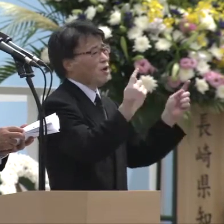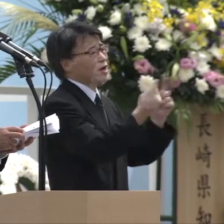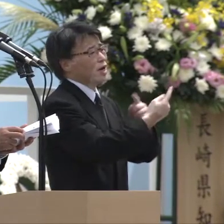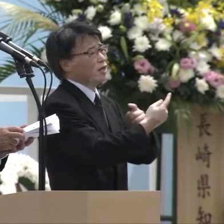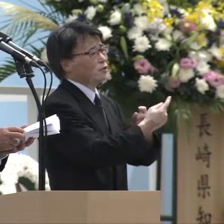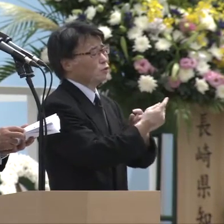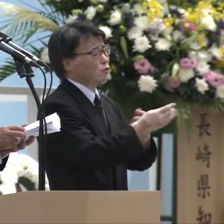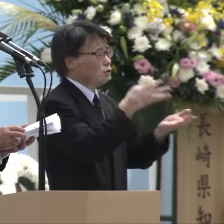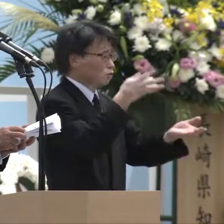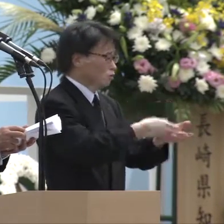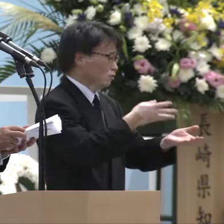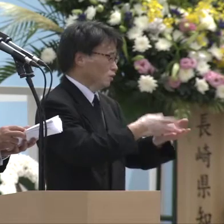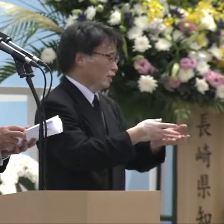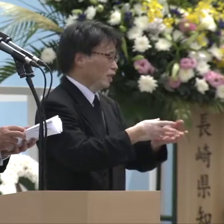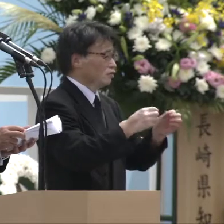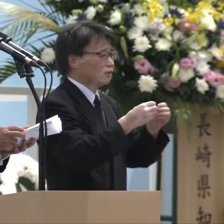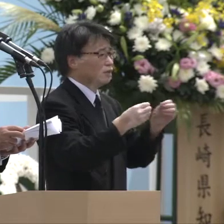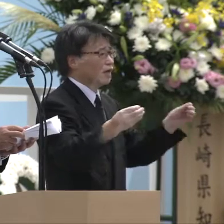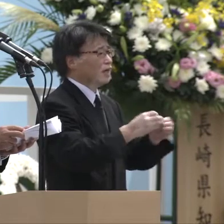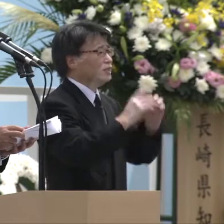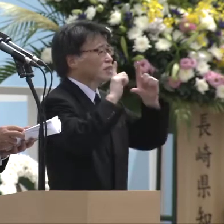across divides.